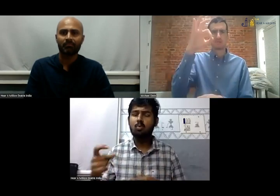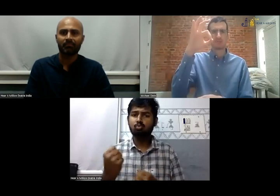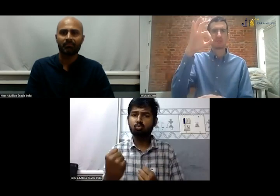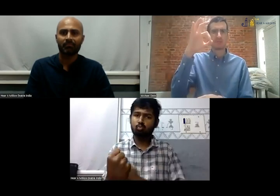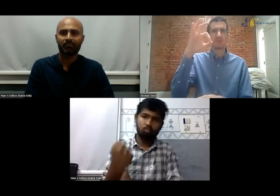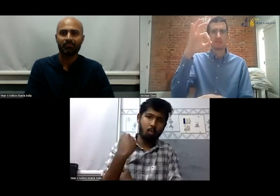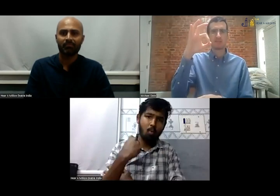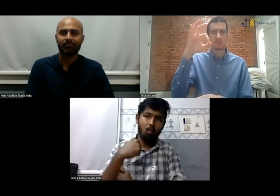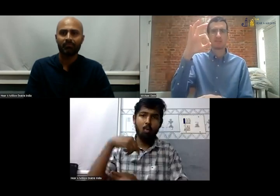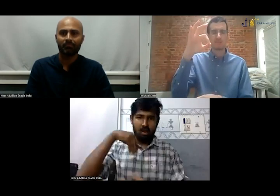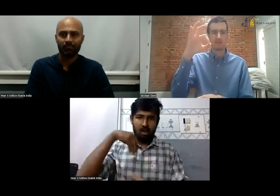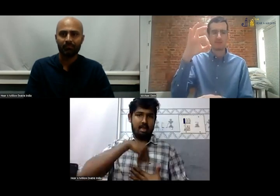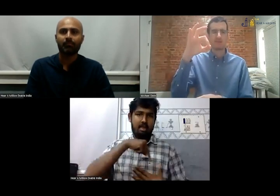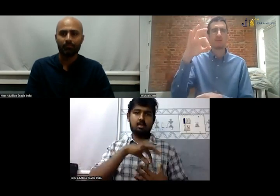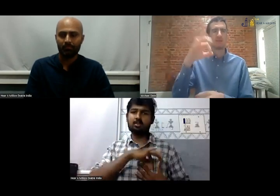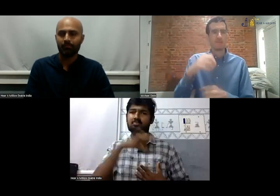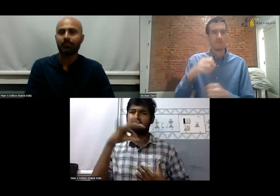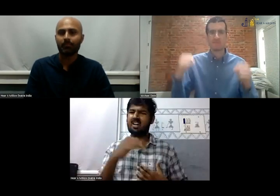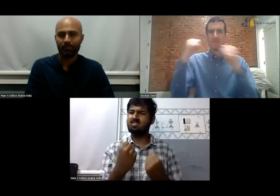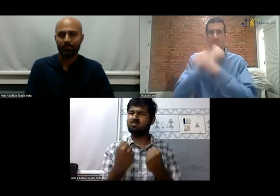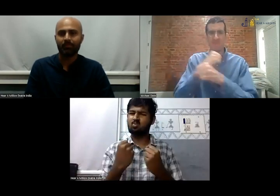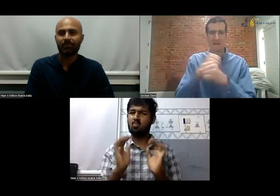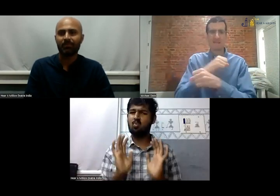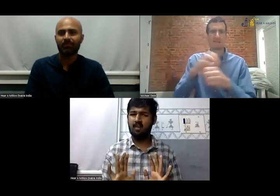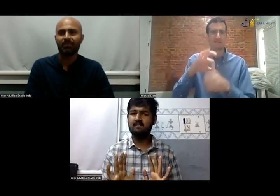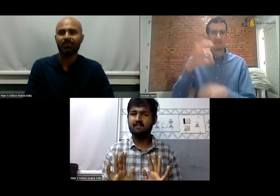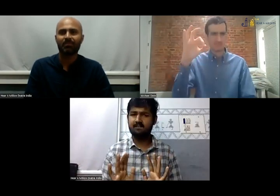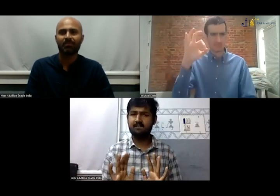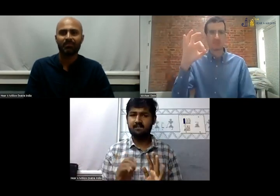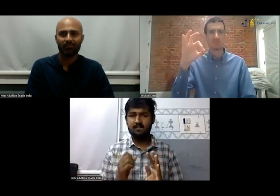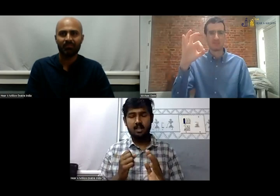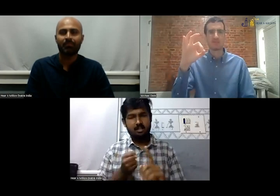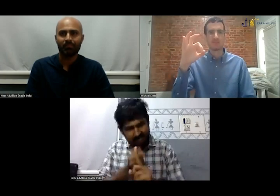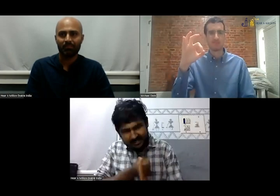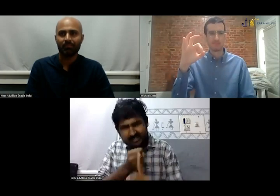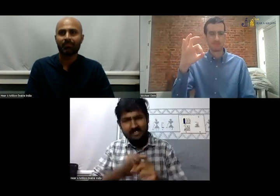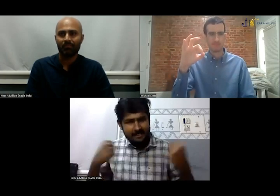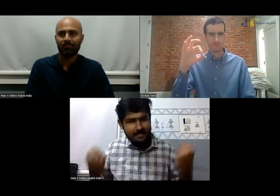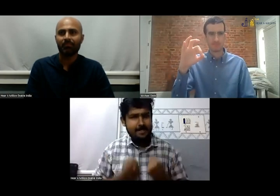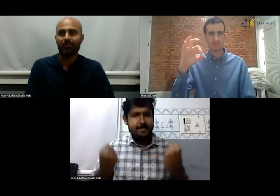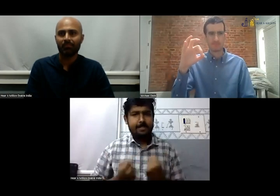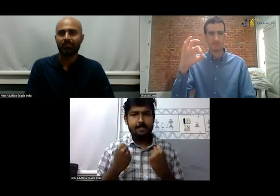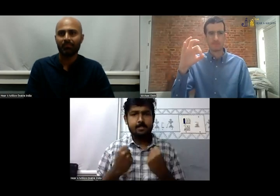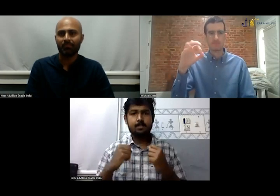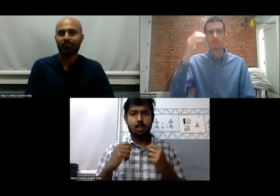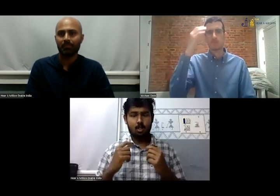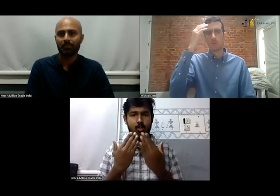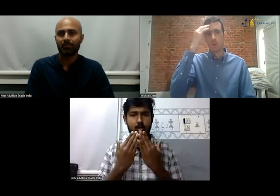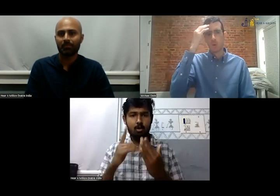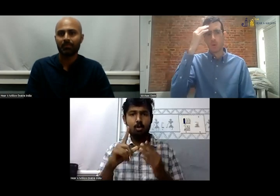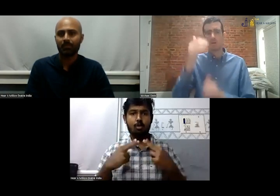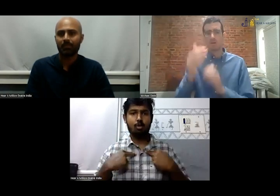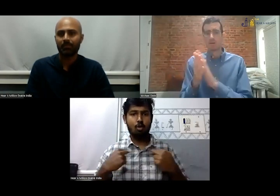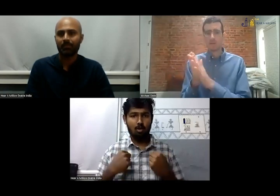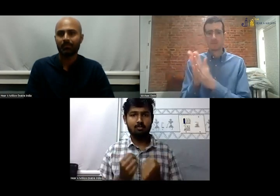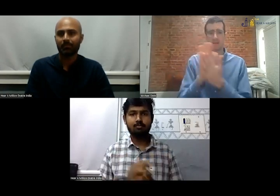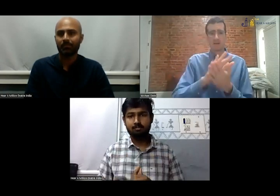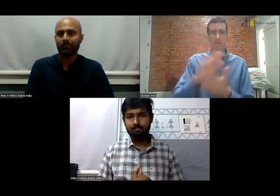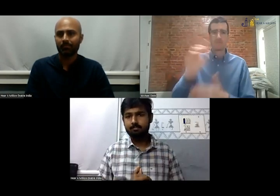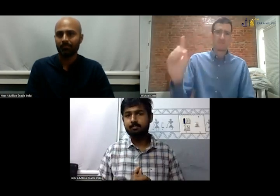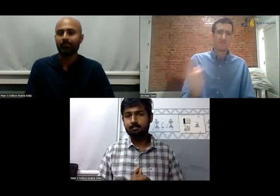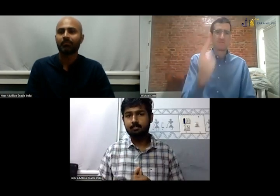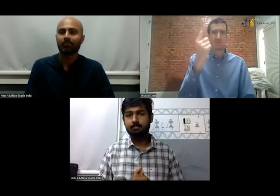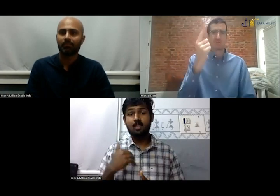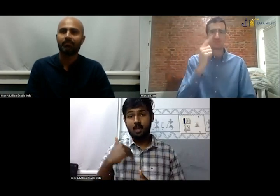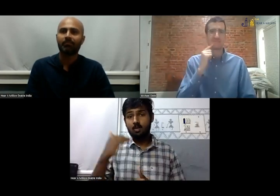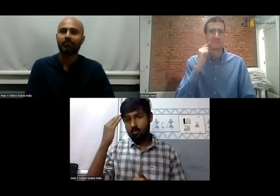discussion. But I've seen her that she had a spirit, she had a strong spirit of doing advocacy work, and she